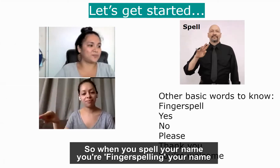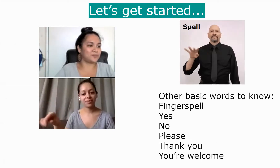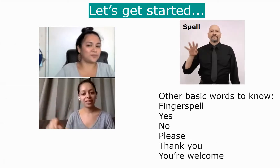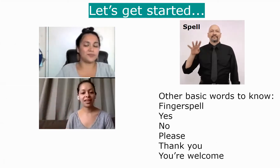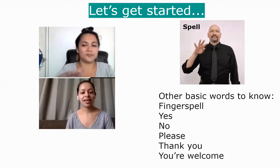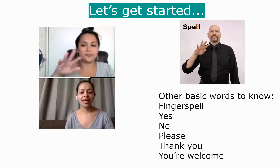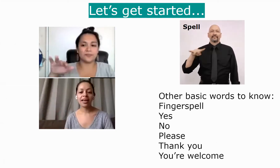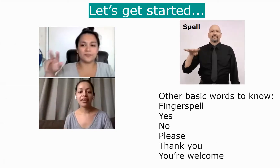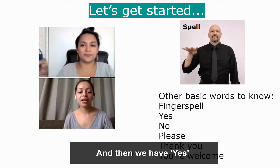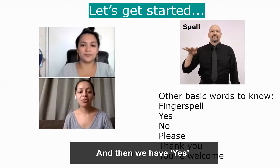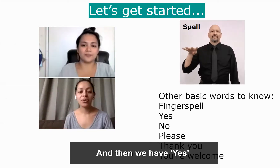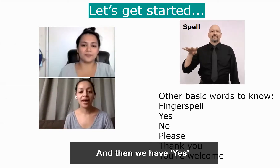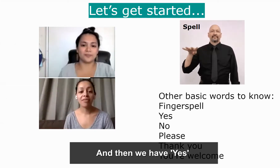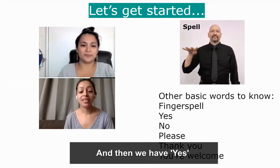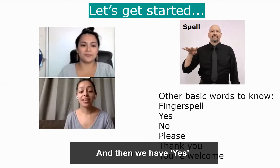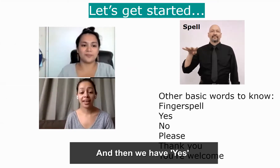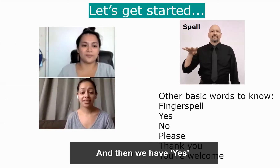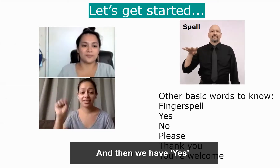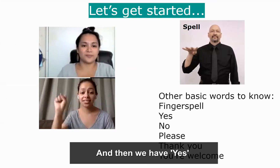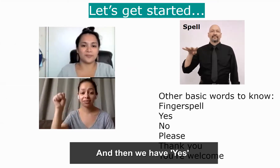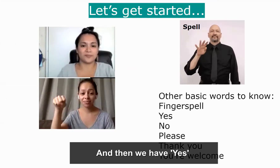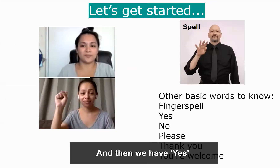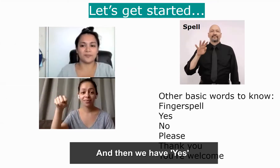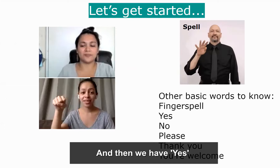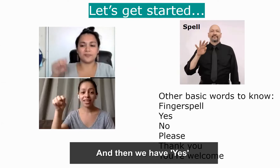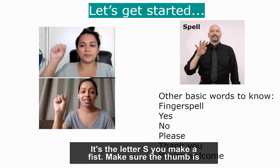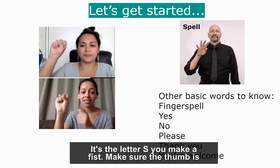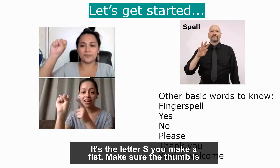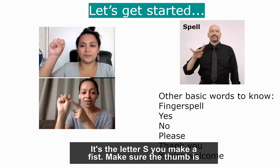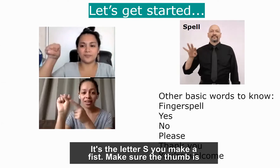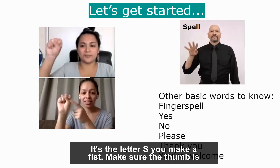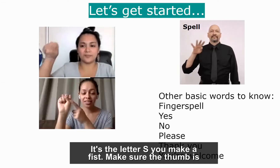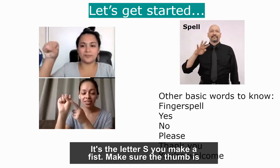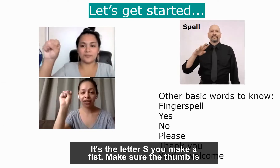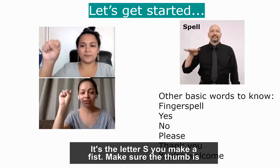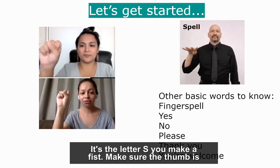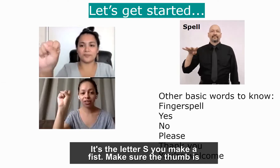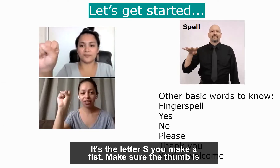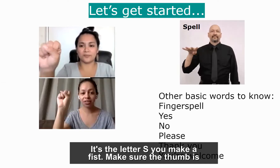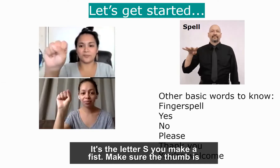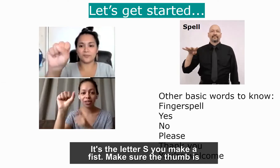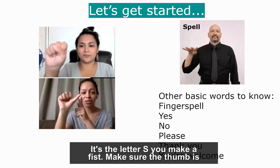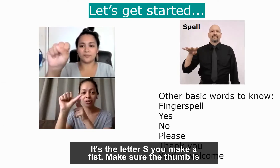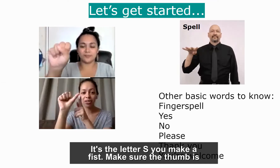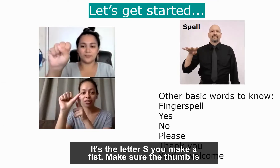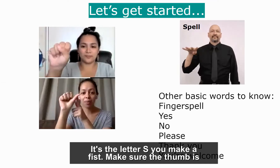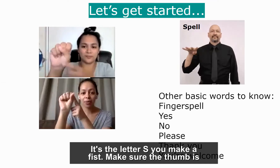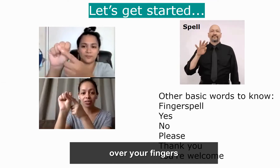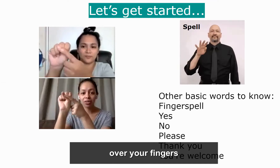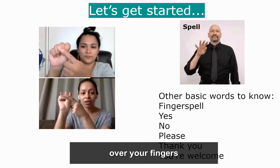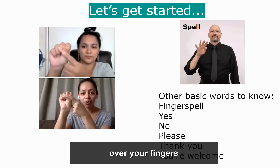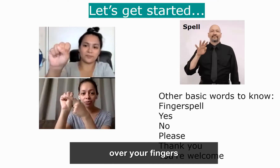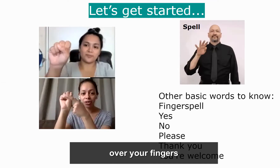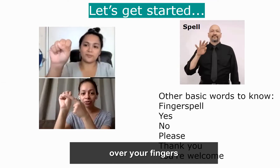name. And then we have yes. It's the letter S. You make a fist. Make sure the thumb